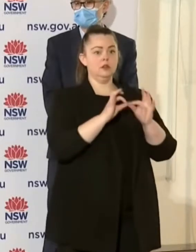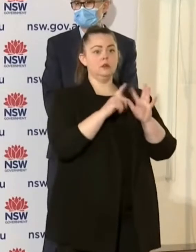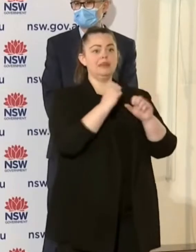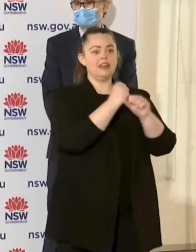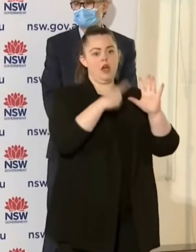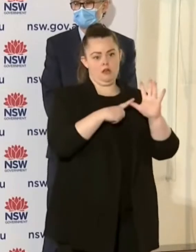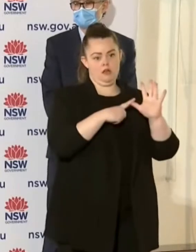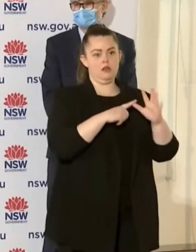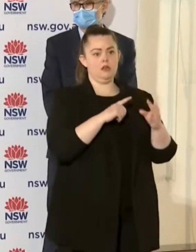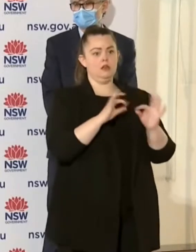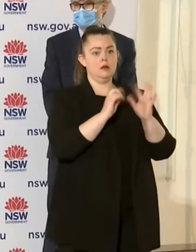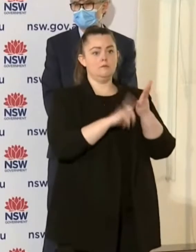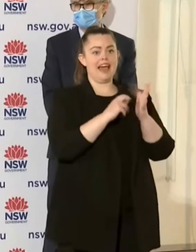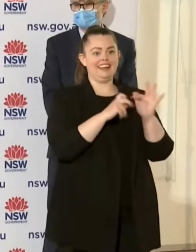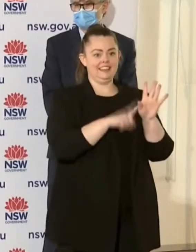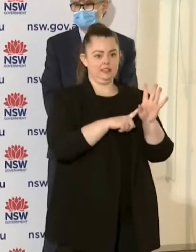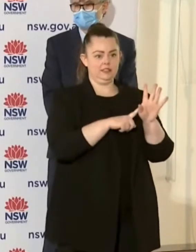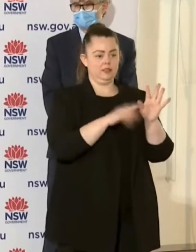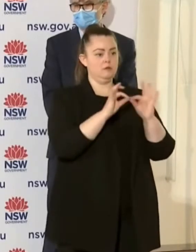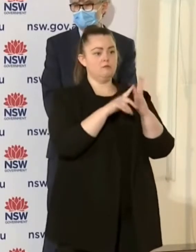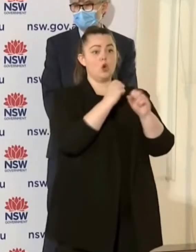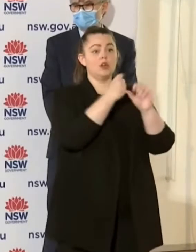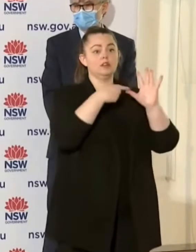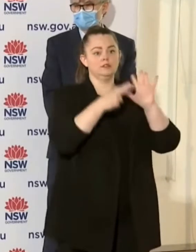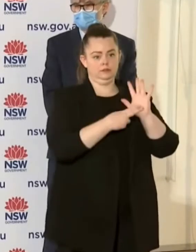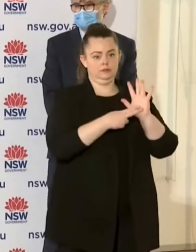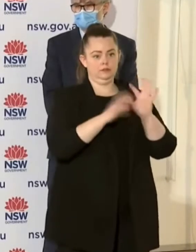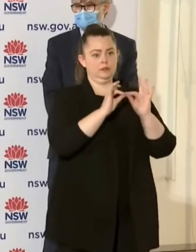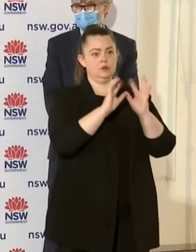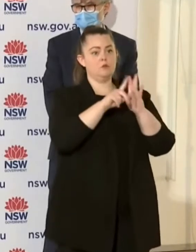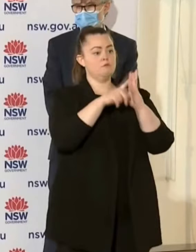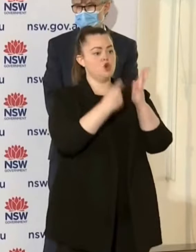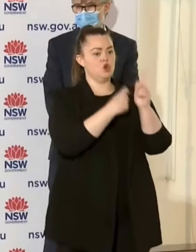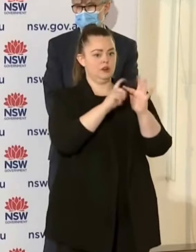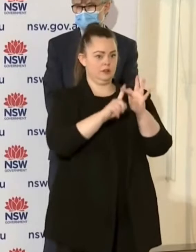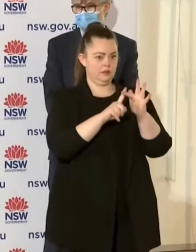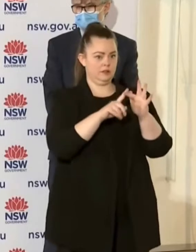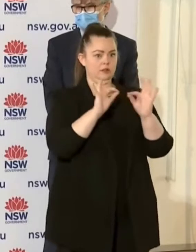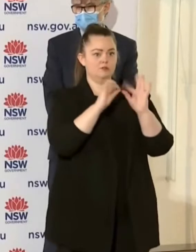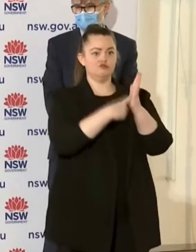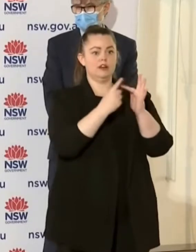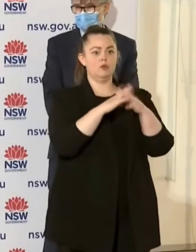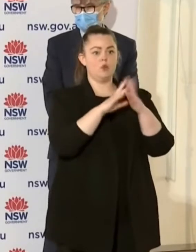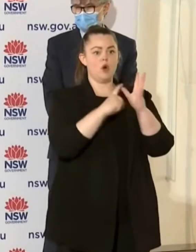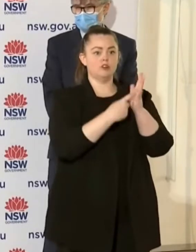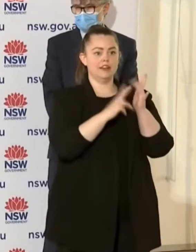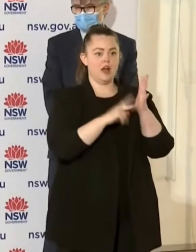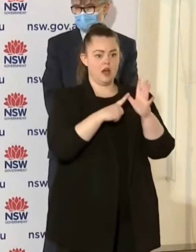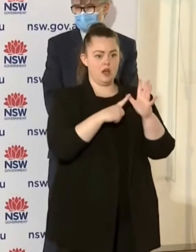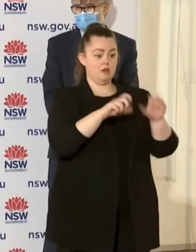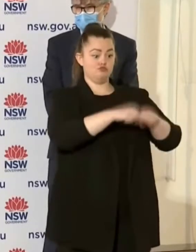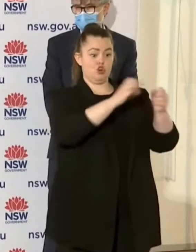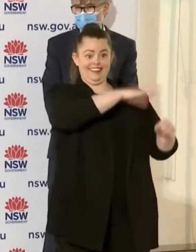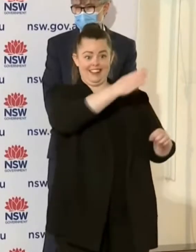Valley, Blaney, Bogan, Burke, Brewarrina, the City of Broken